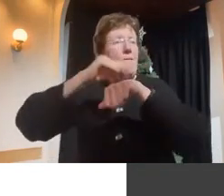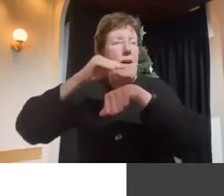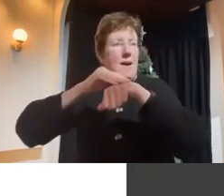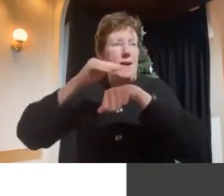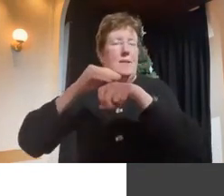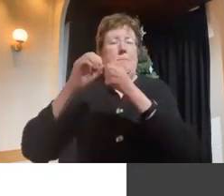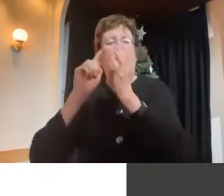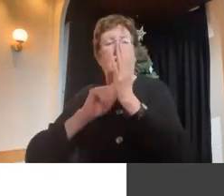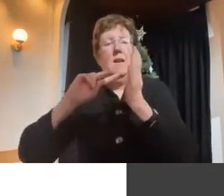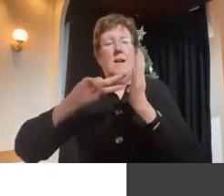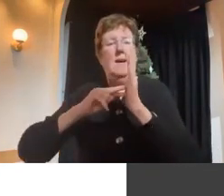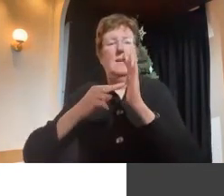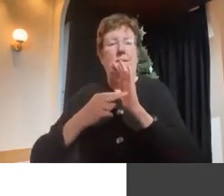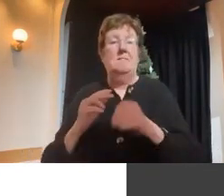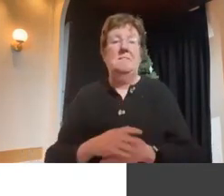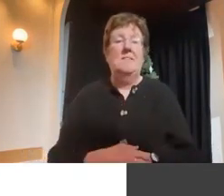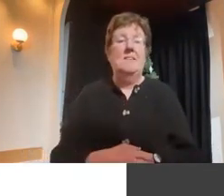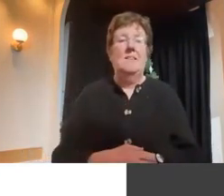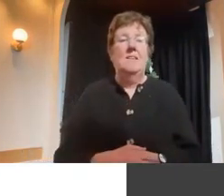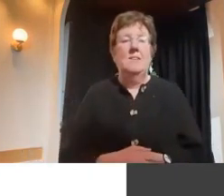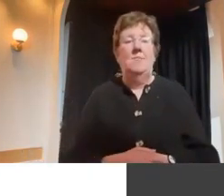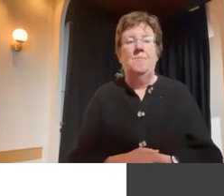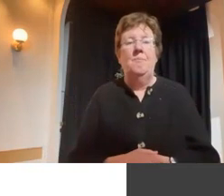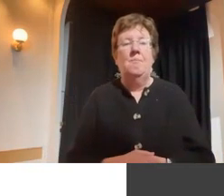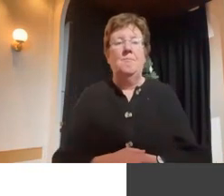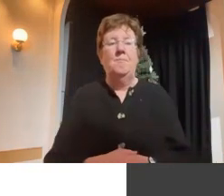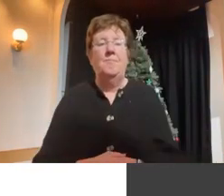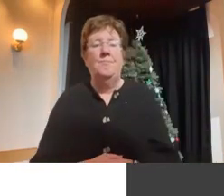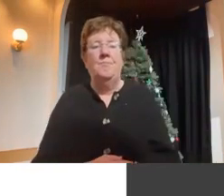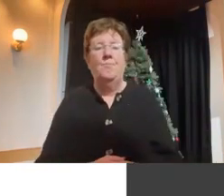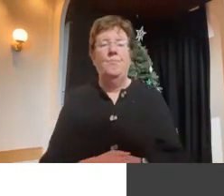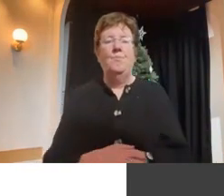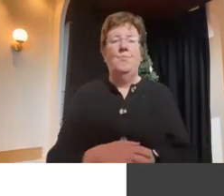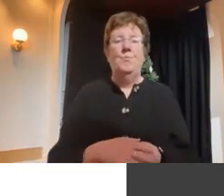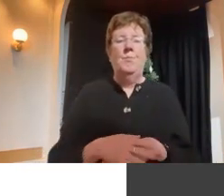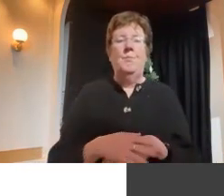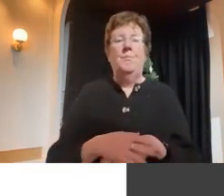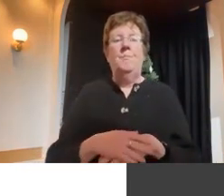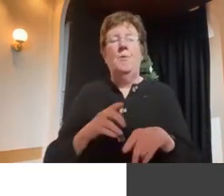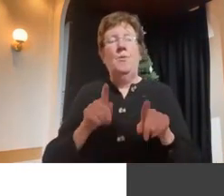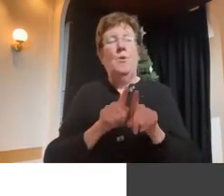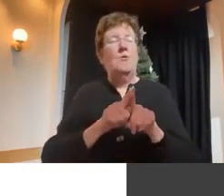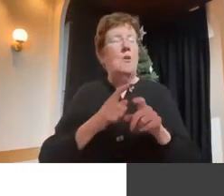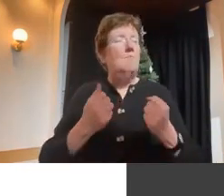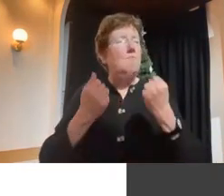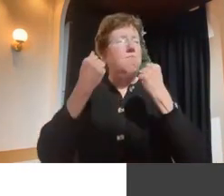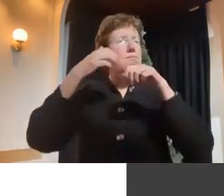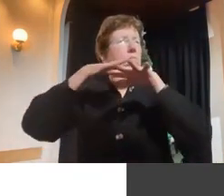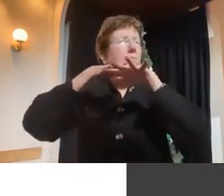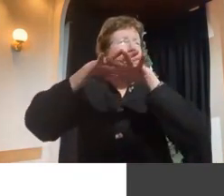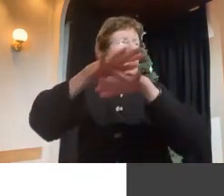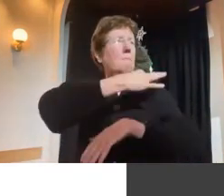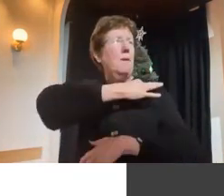in intersectionality, and deaf community input was very strong on both the BSL Act and from deaf